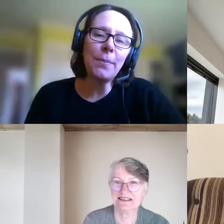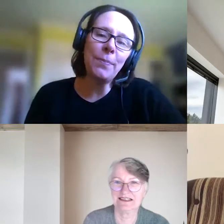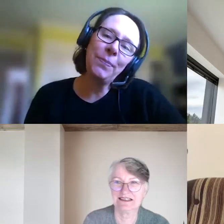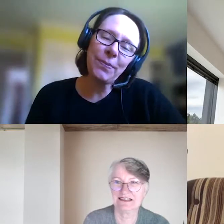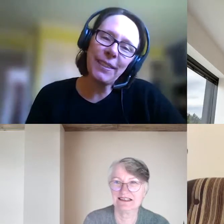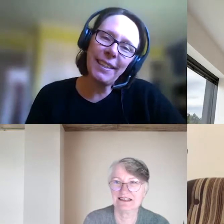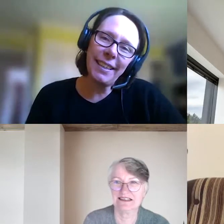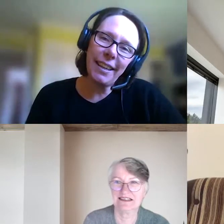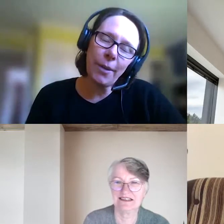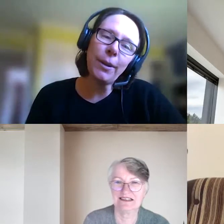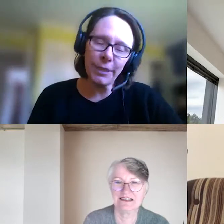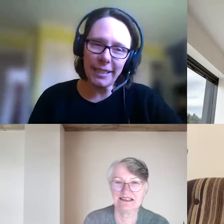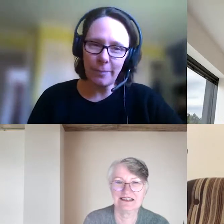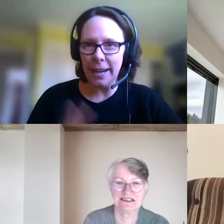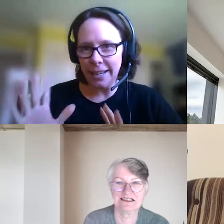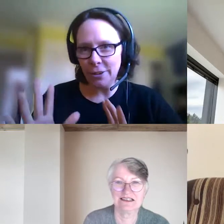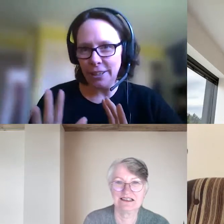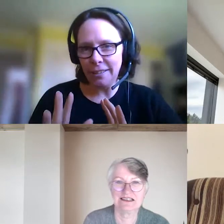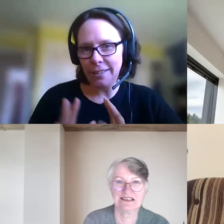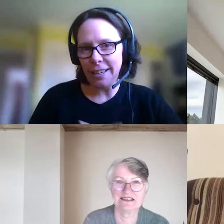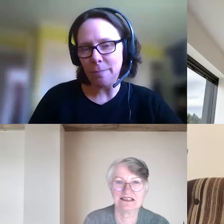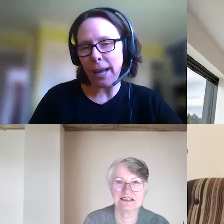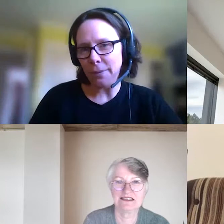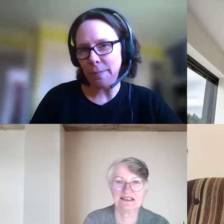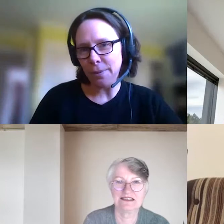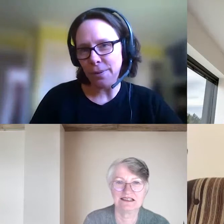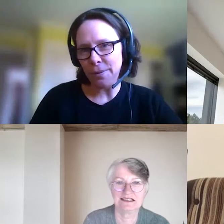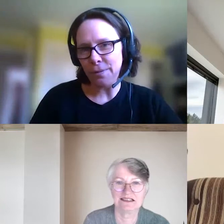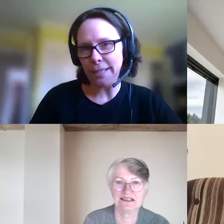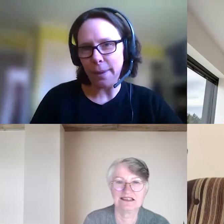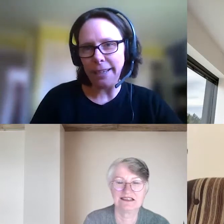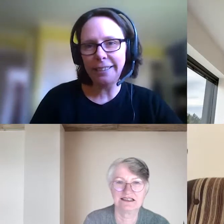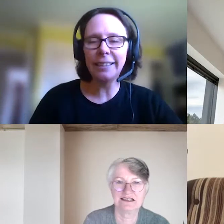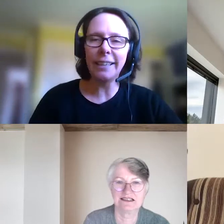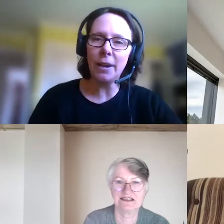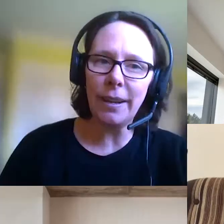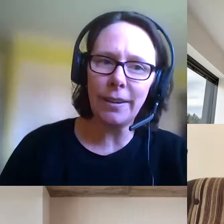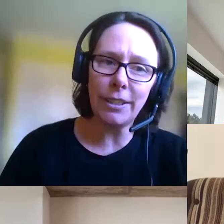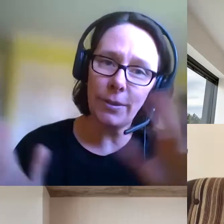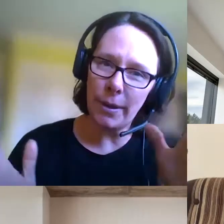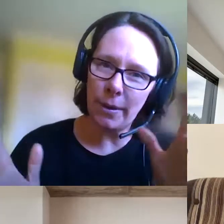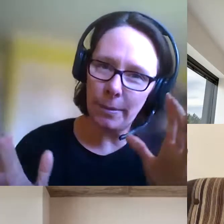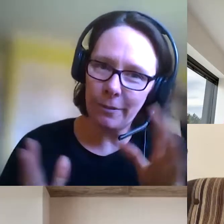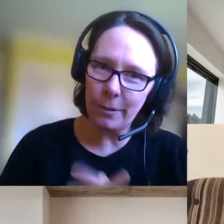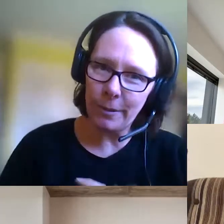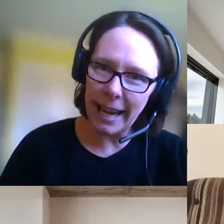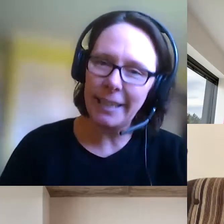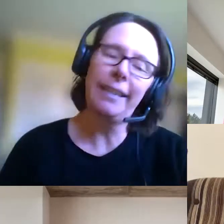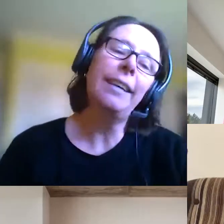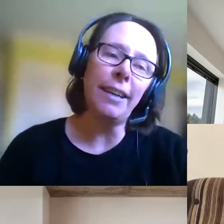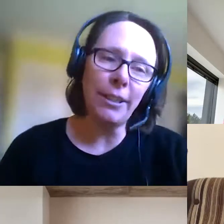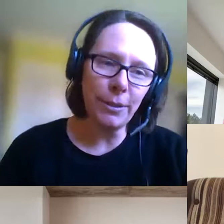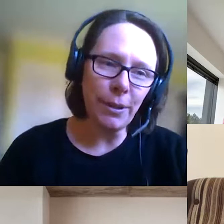the week. I will start by acknowledging the Palawa people of Tasmania, which is where I'm presenting from